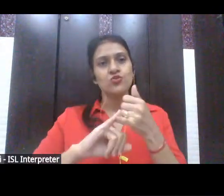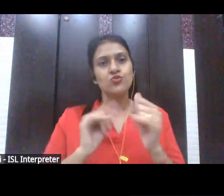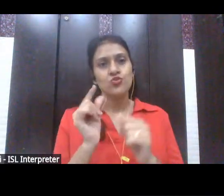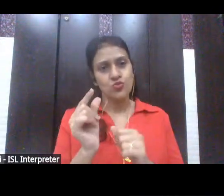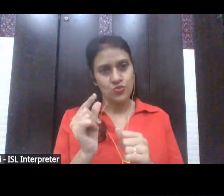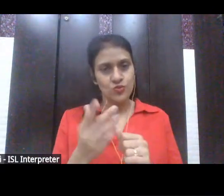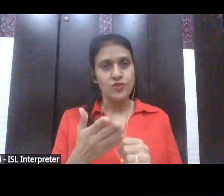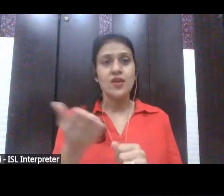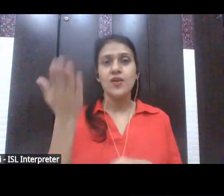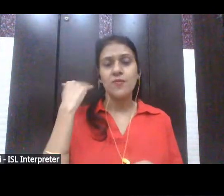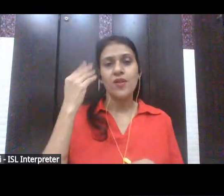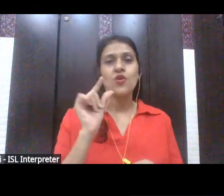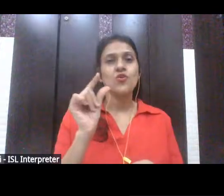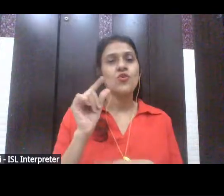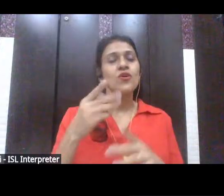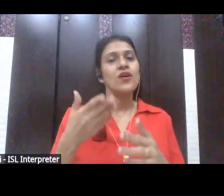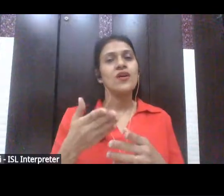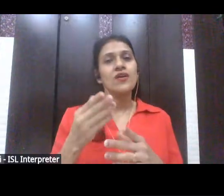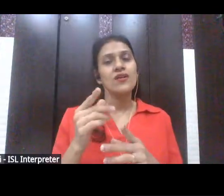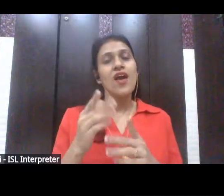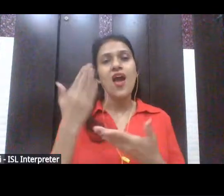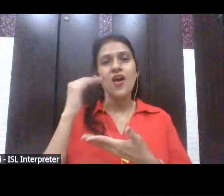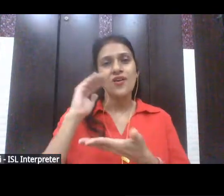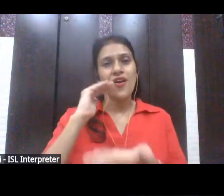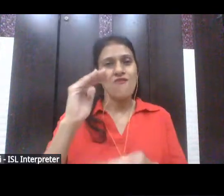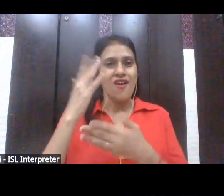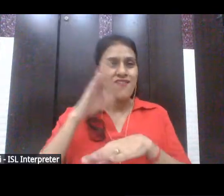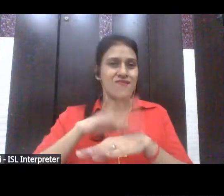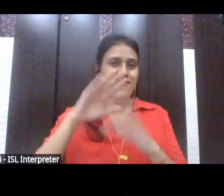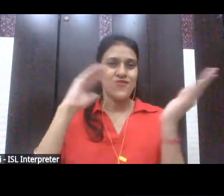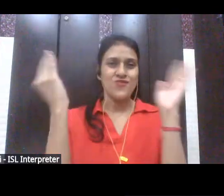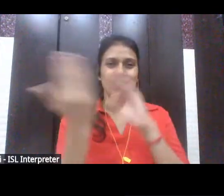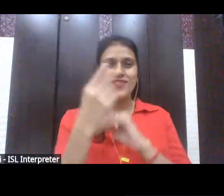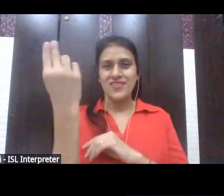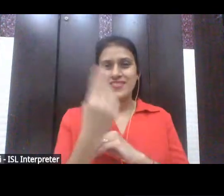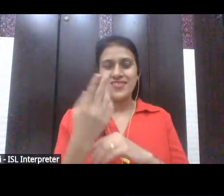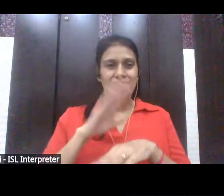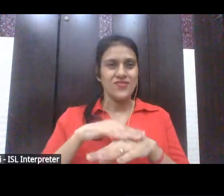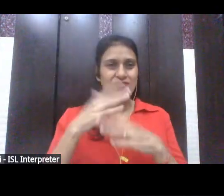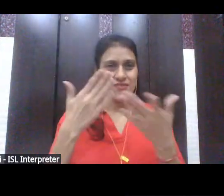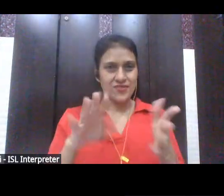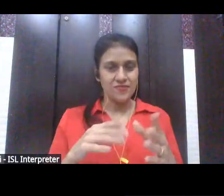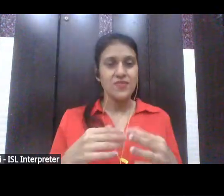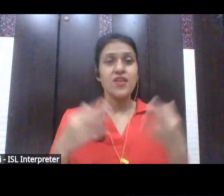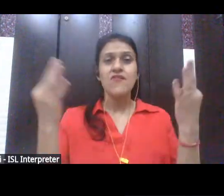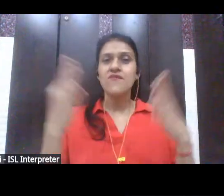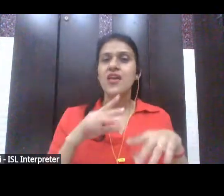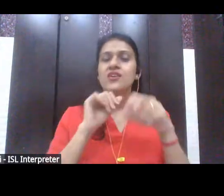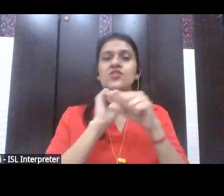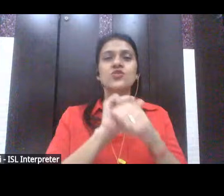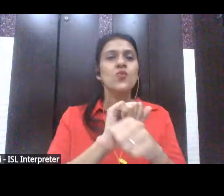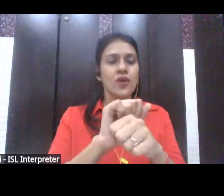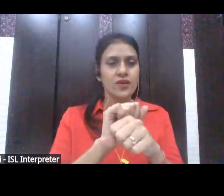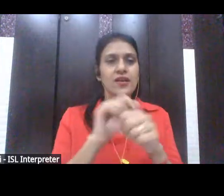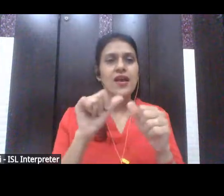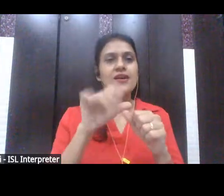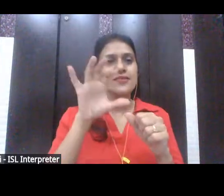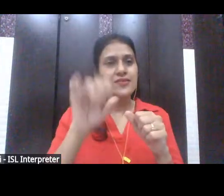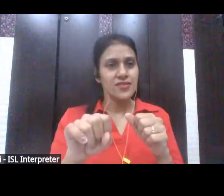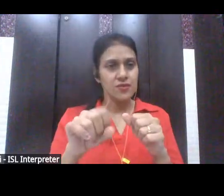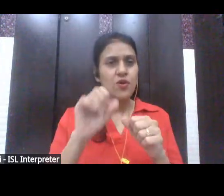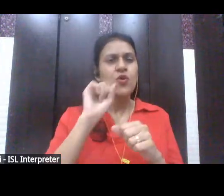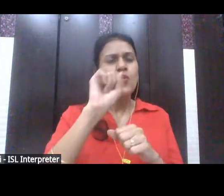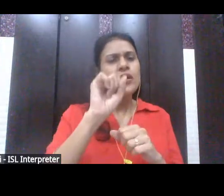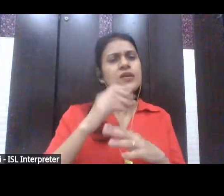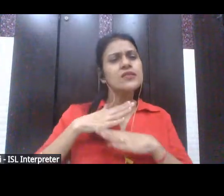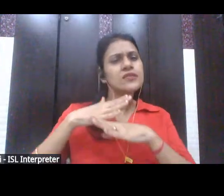UDA awardee as well as the Director of Product Accessibility at Freshworks, to share